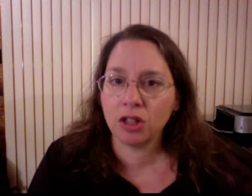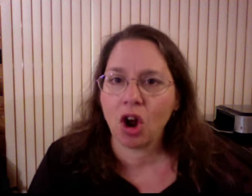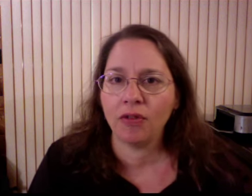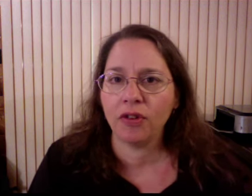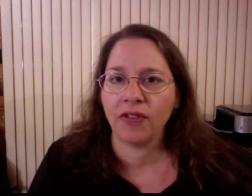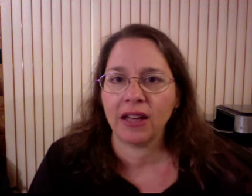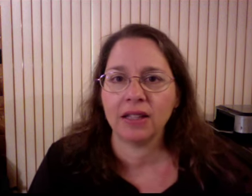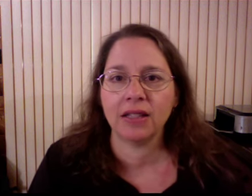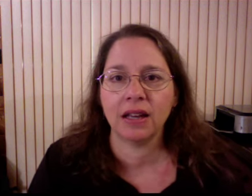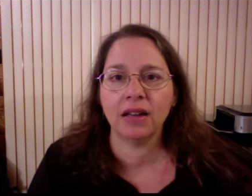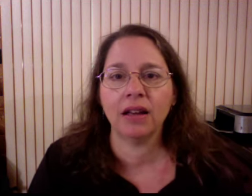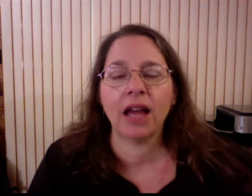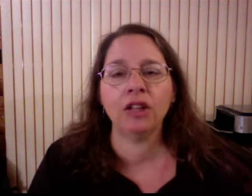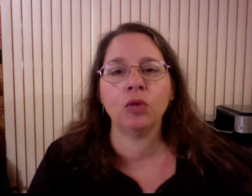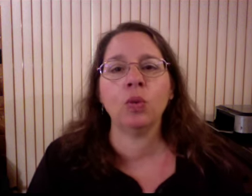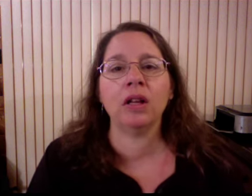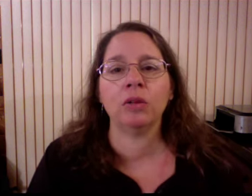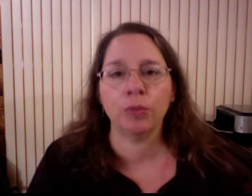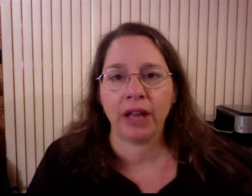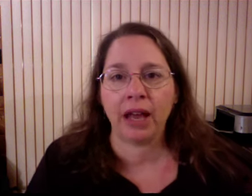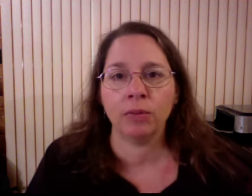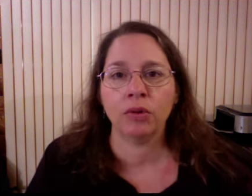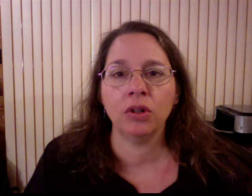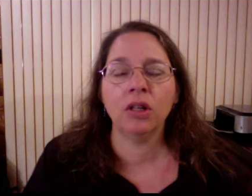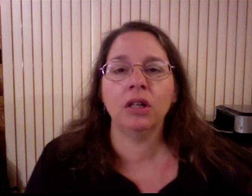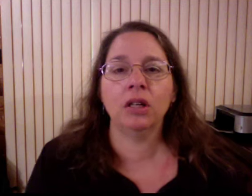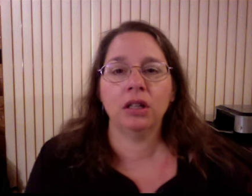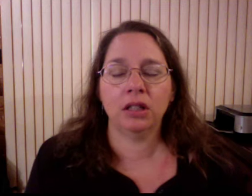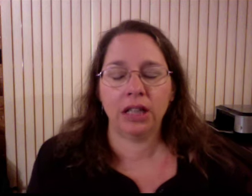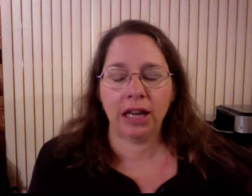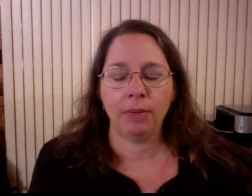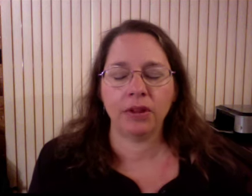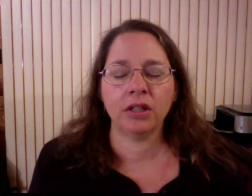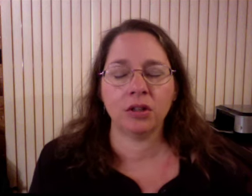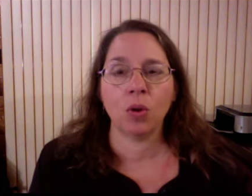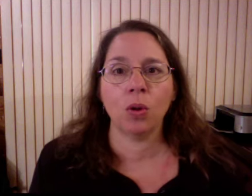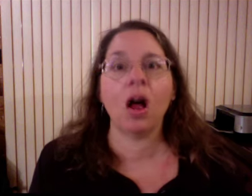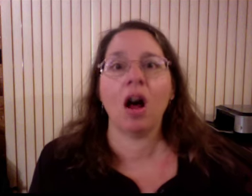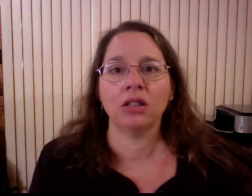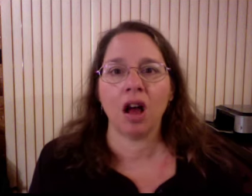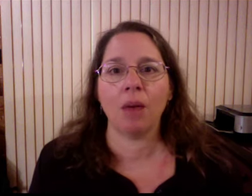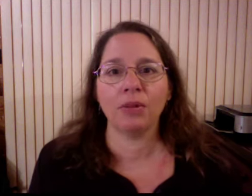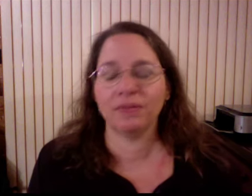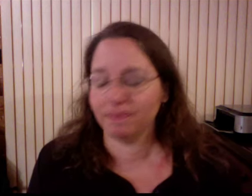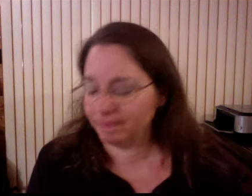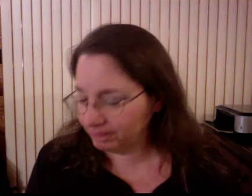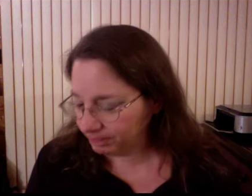Starve your fantasy, and your will be able to keep the soul on top.